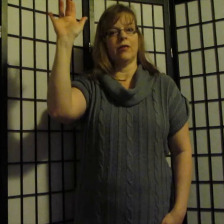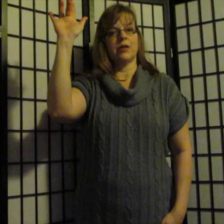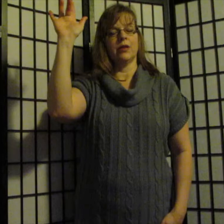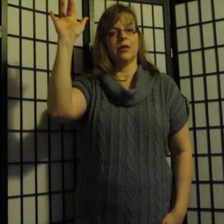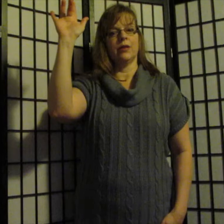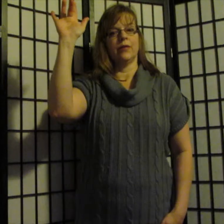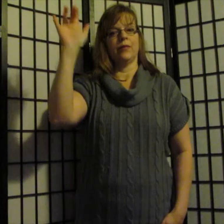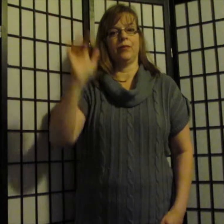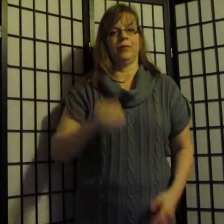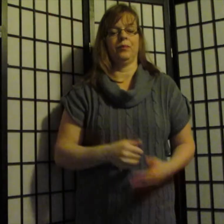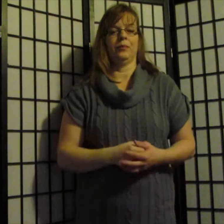out.